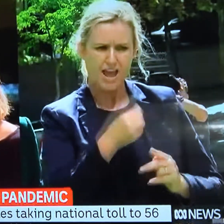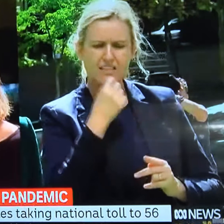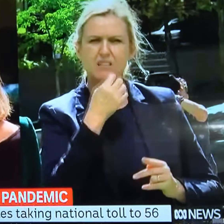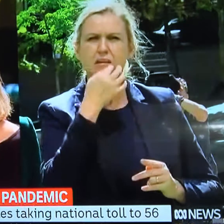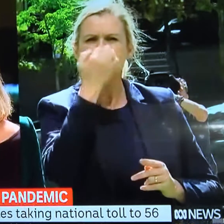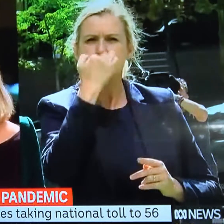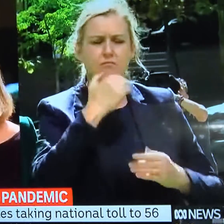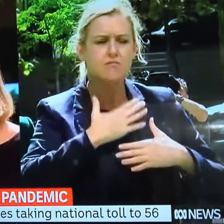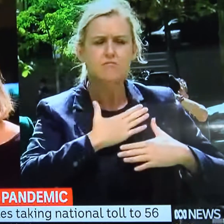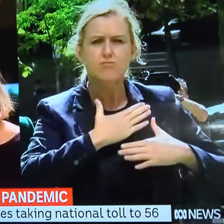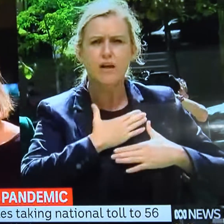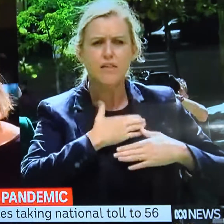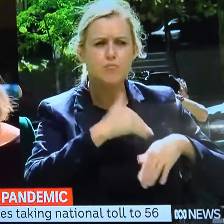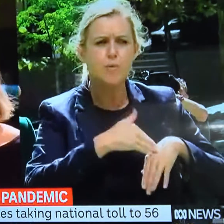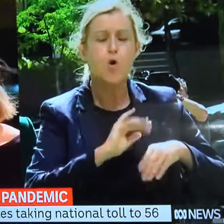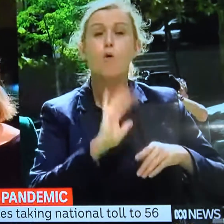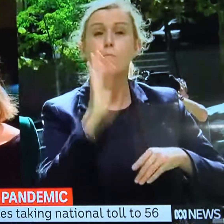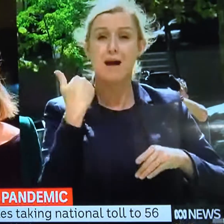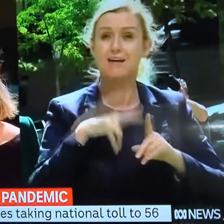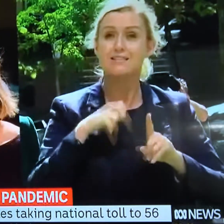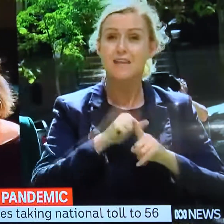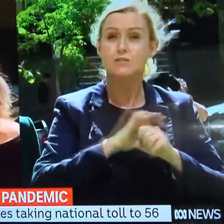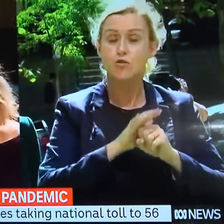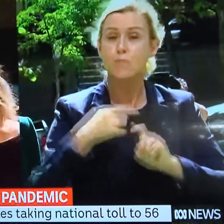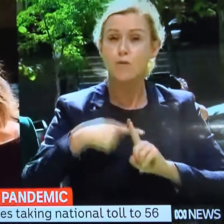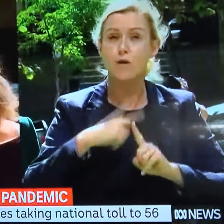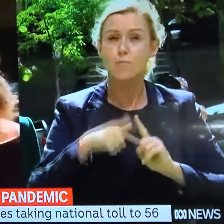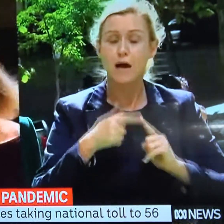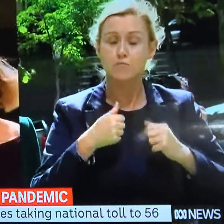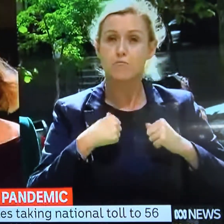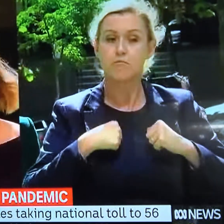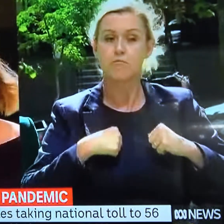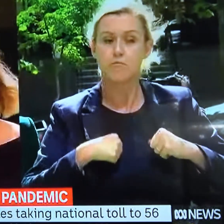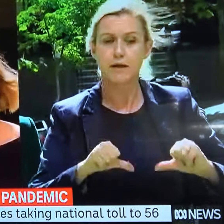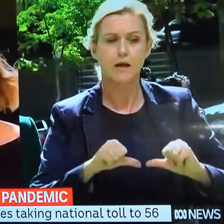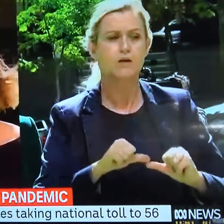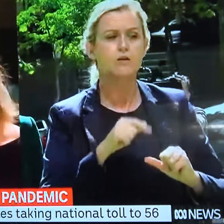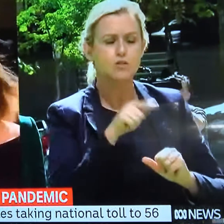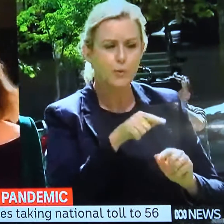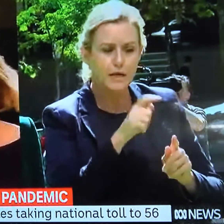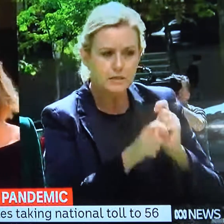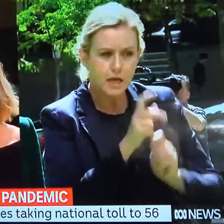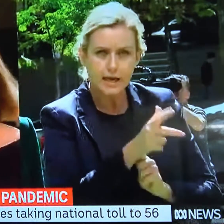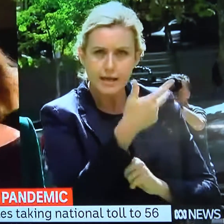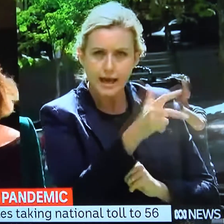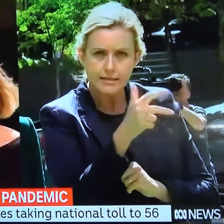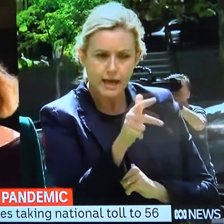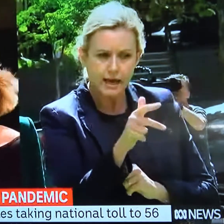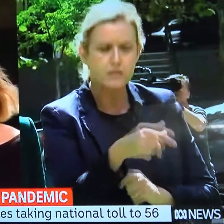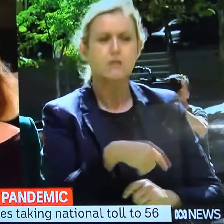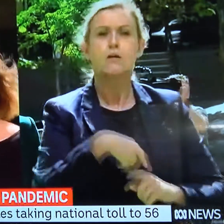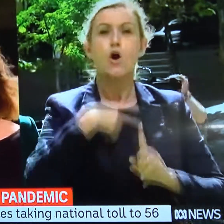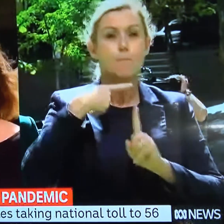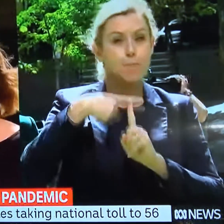symptoms and those that were recovering from the illness on board the ship. That's identified 44 cases were